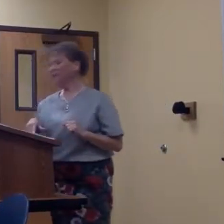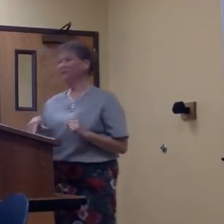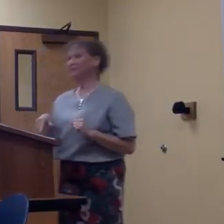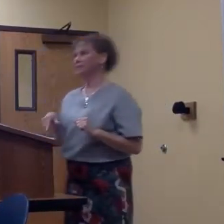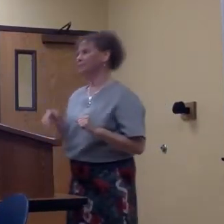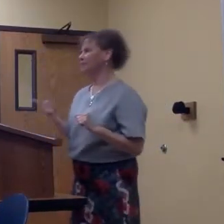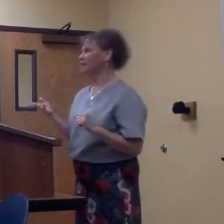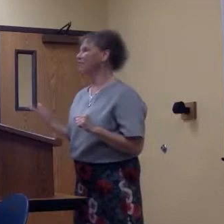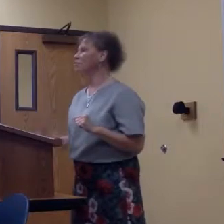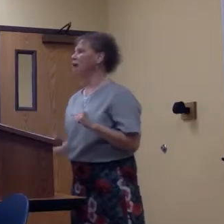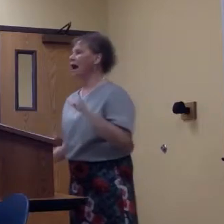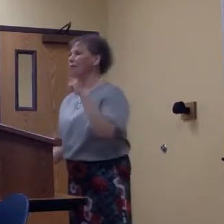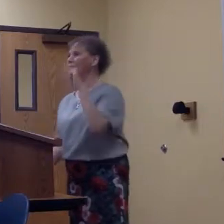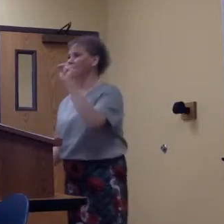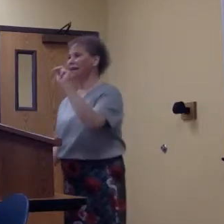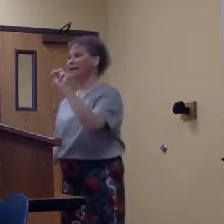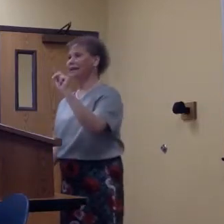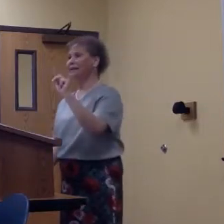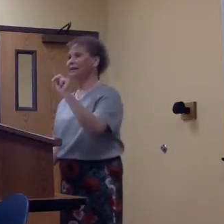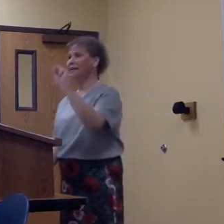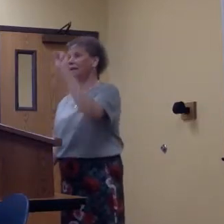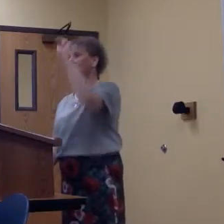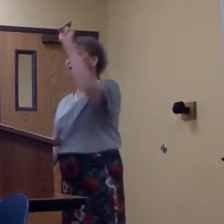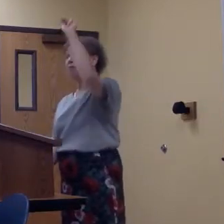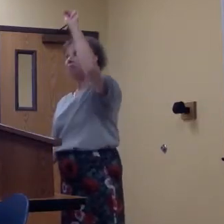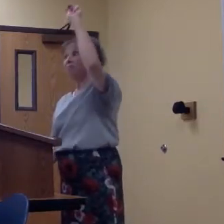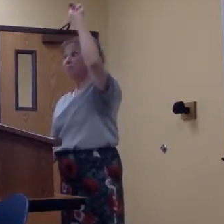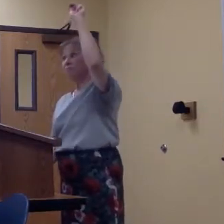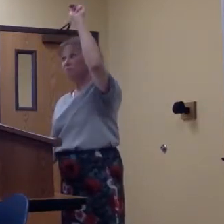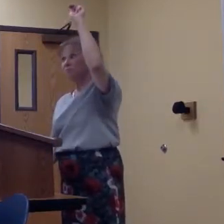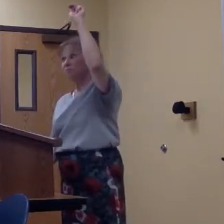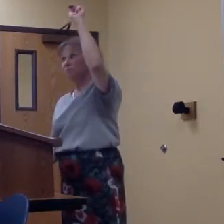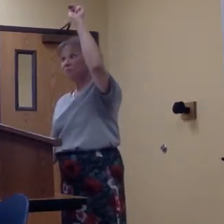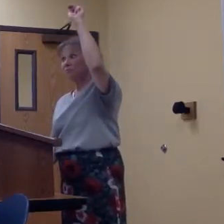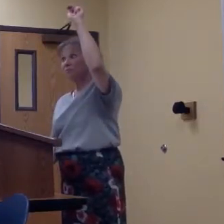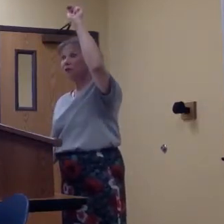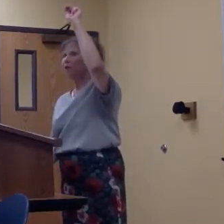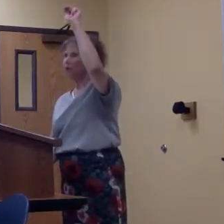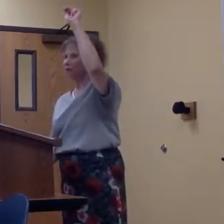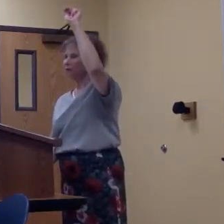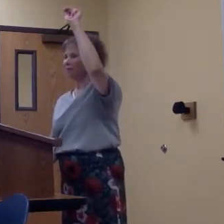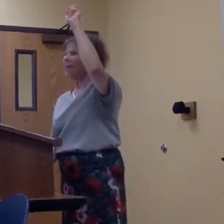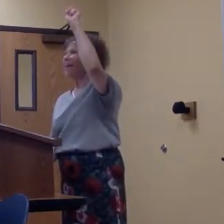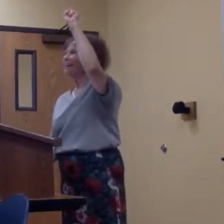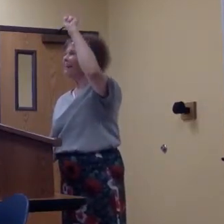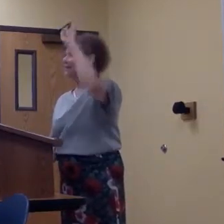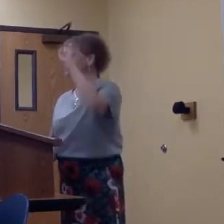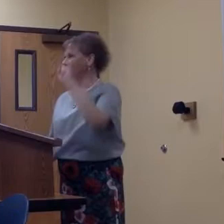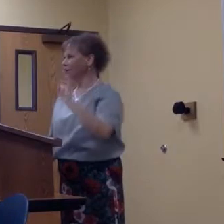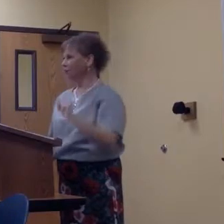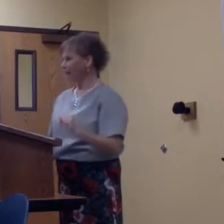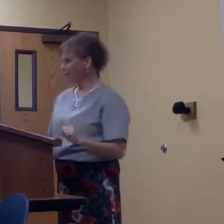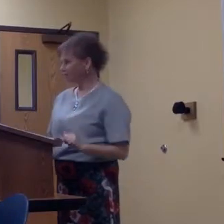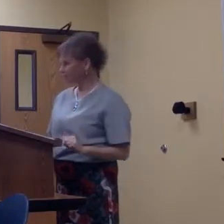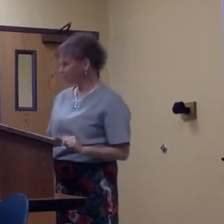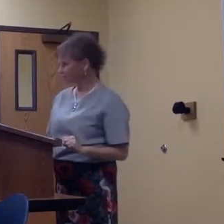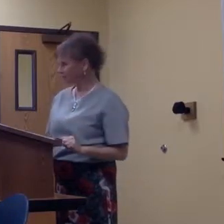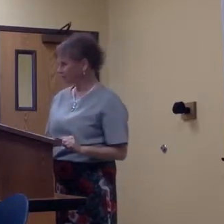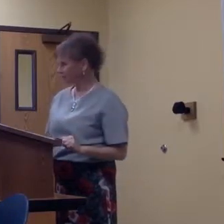Directions. Think of your map. An N that goes up. North. An S that goes down.